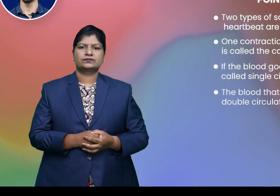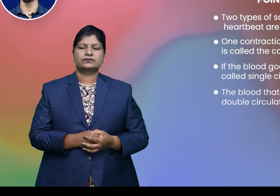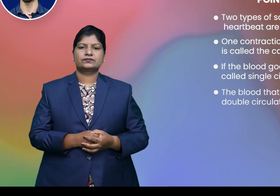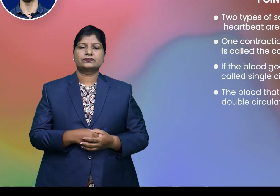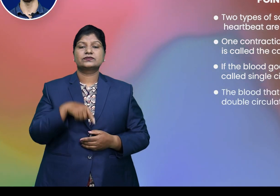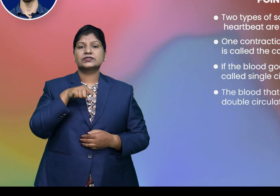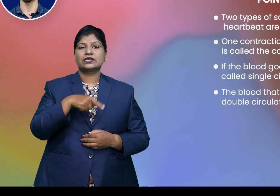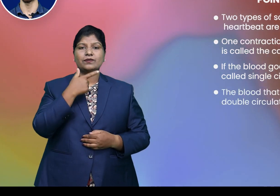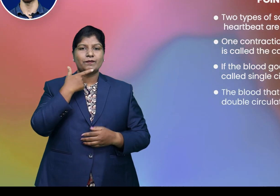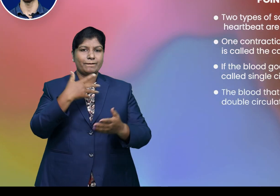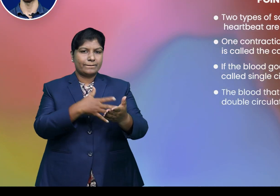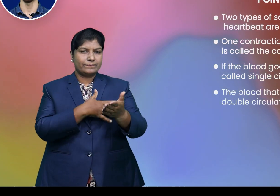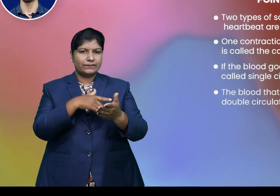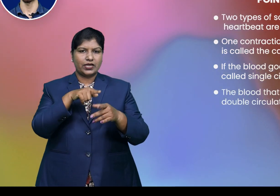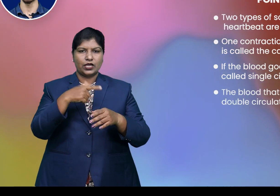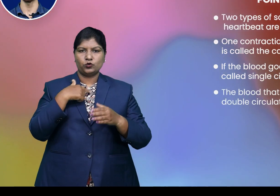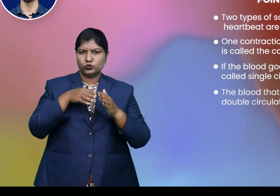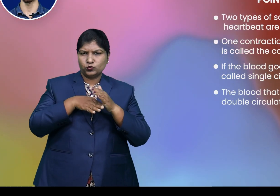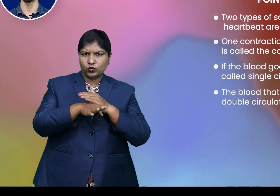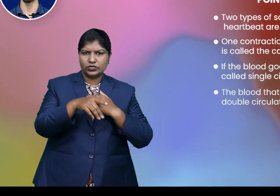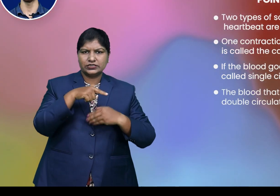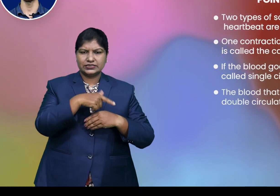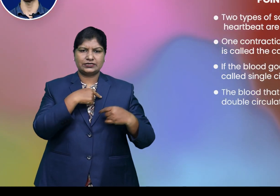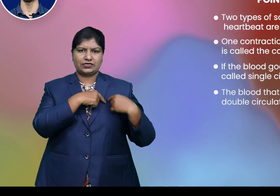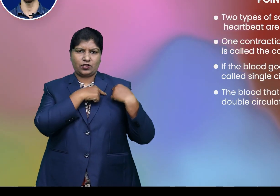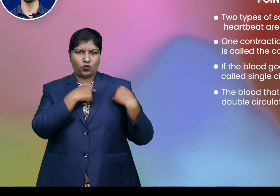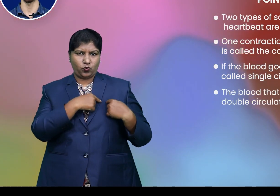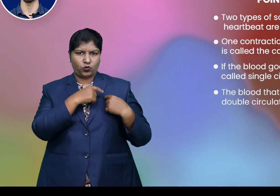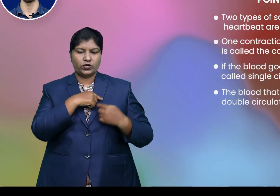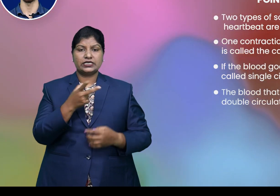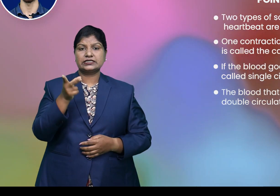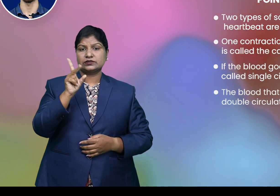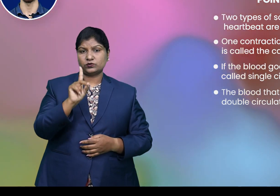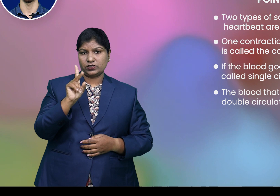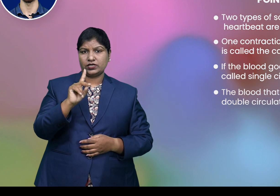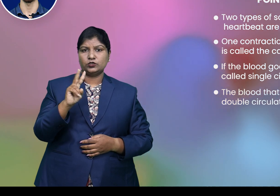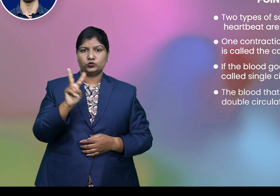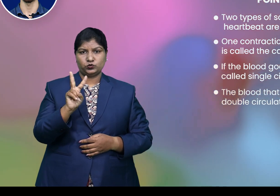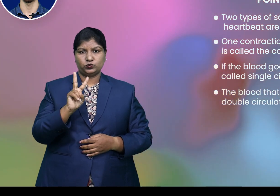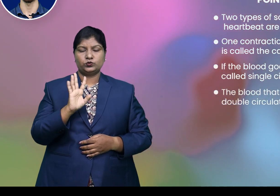The blood that goes to the heart twice is called double circulation.